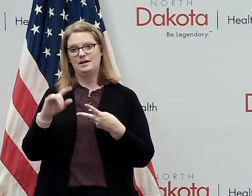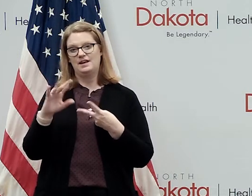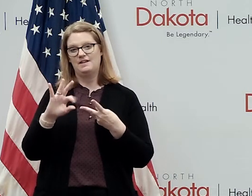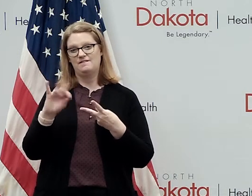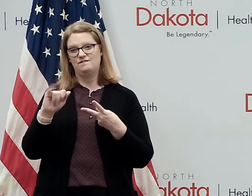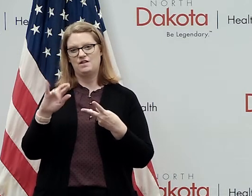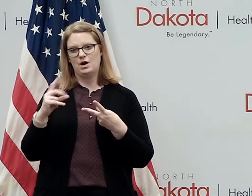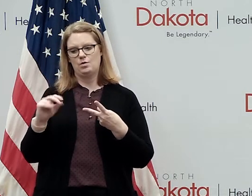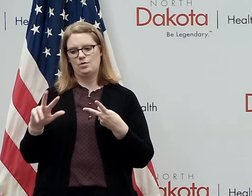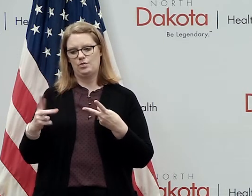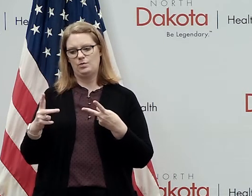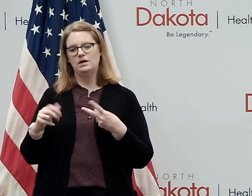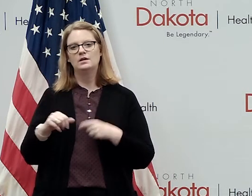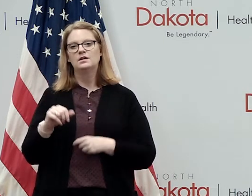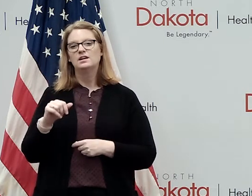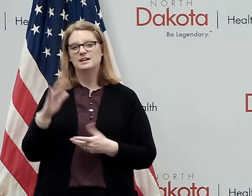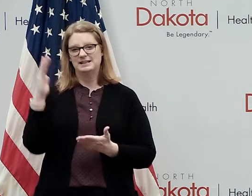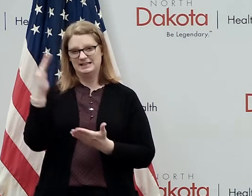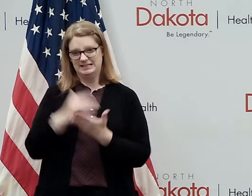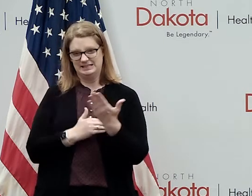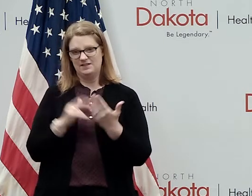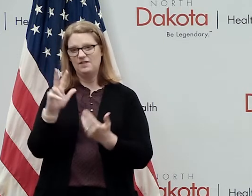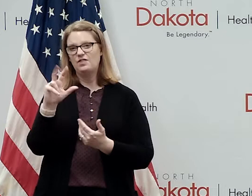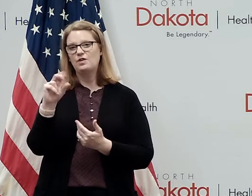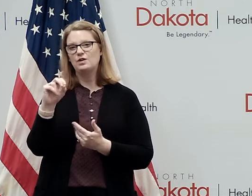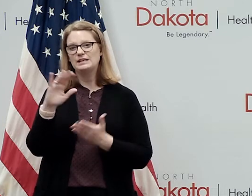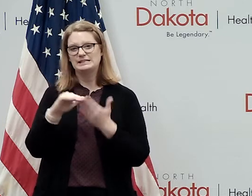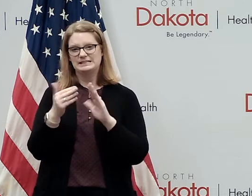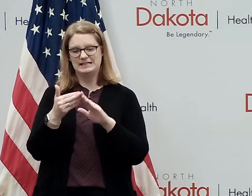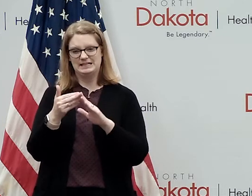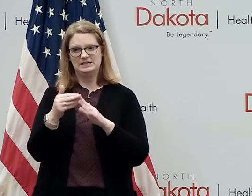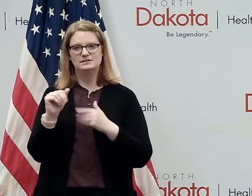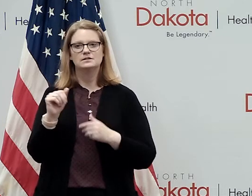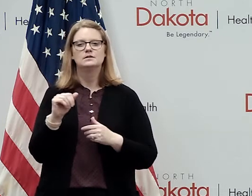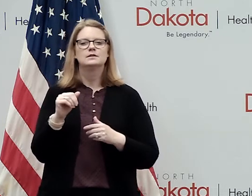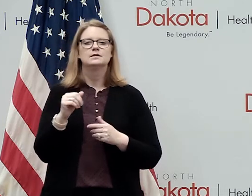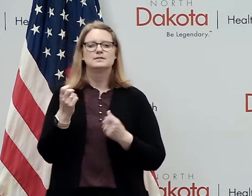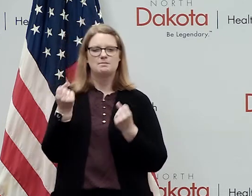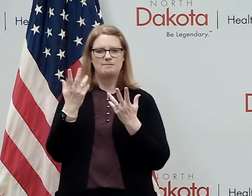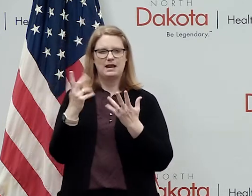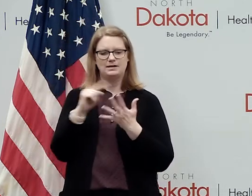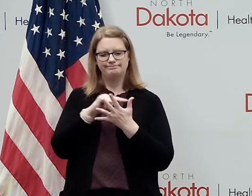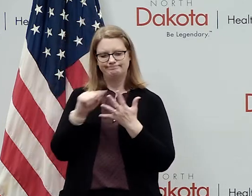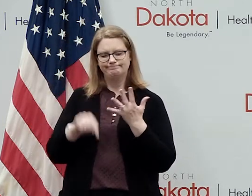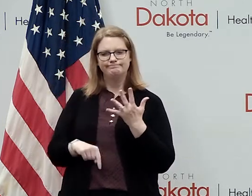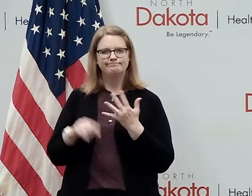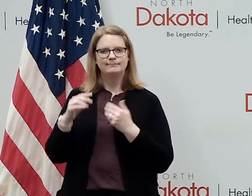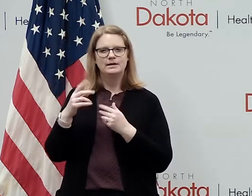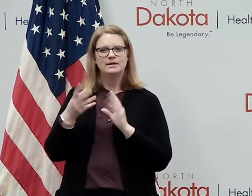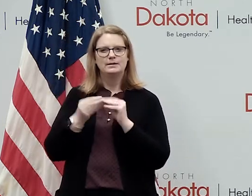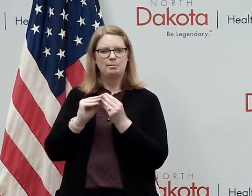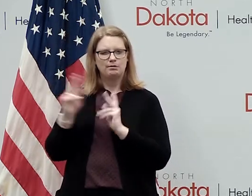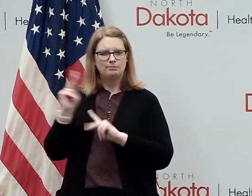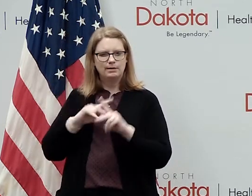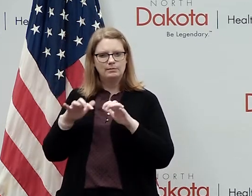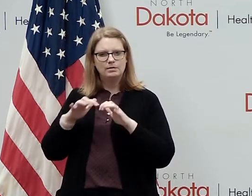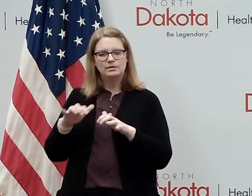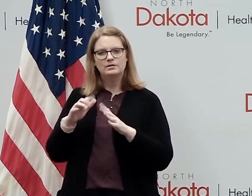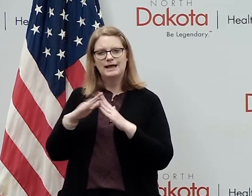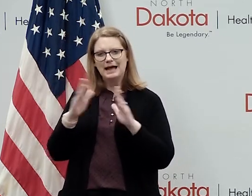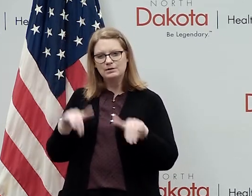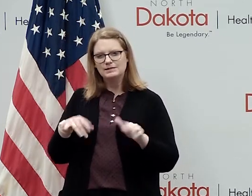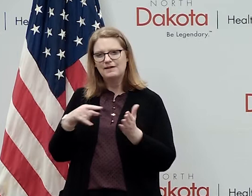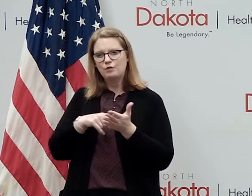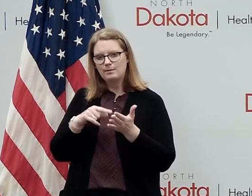This was on a list of 30 cities. The rankings included number of factors: population density, unemployment, housing